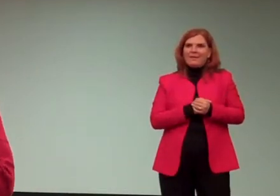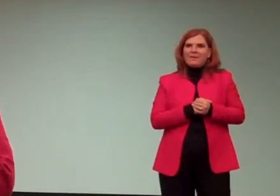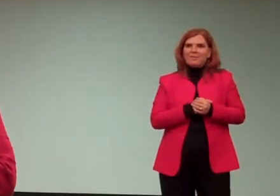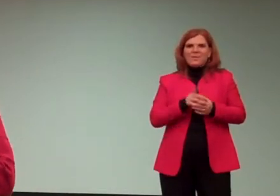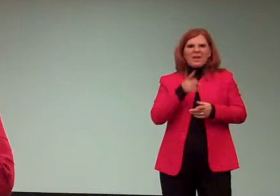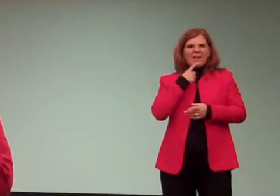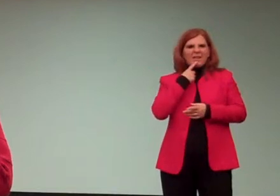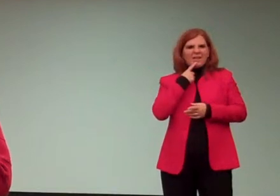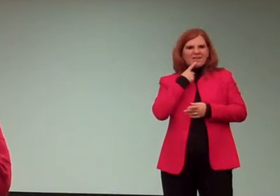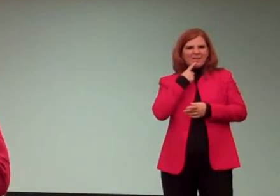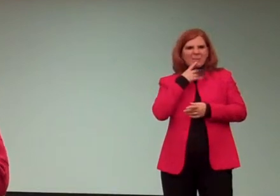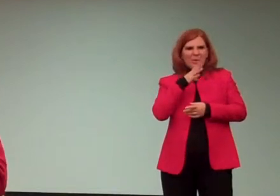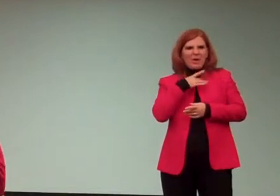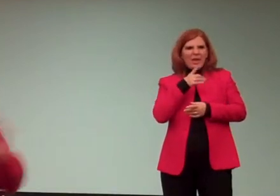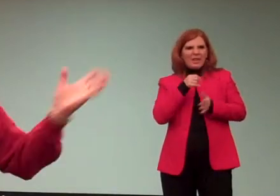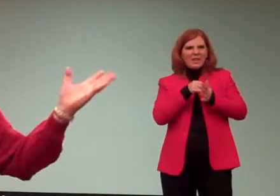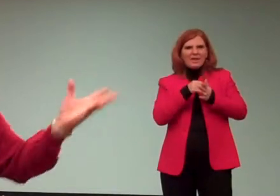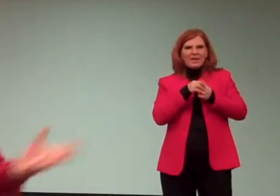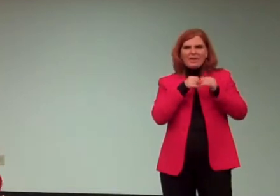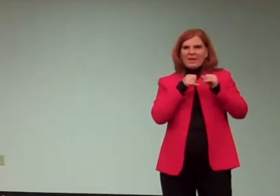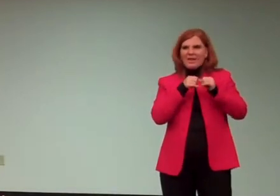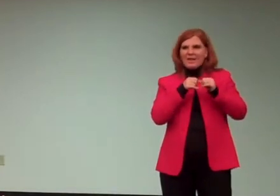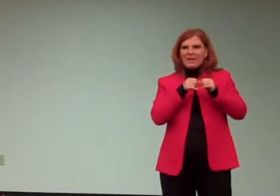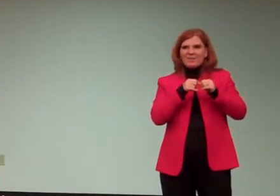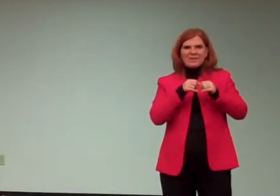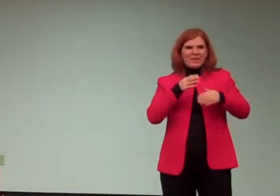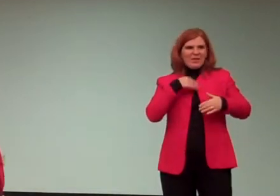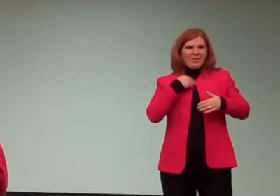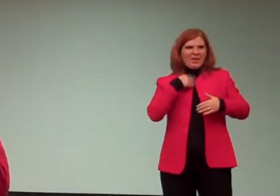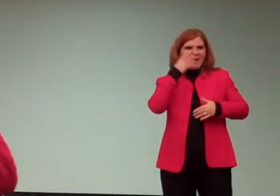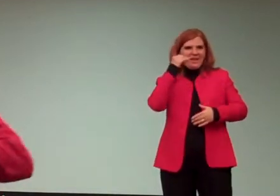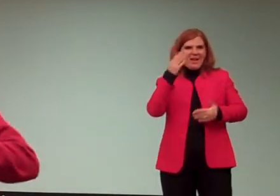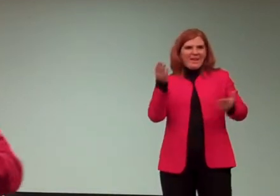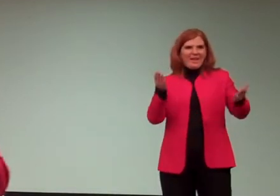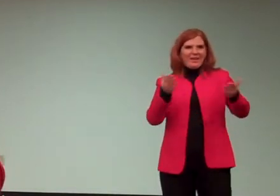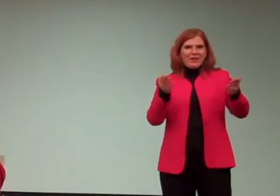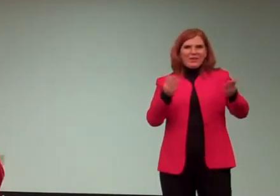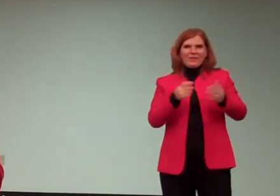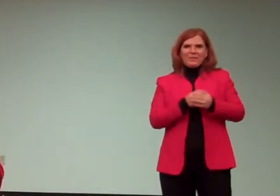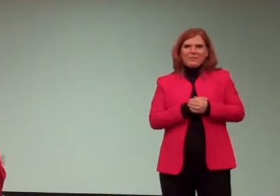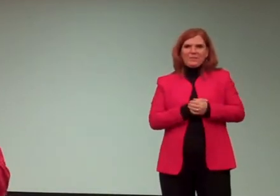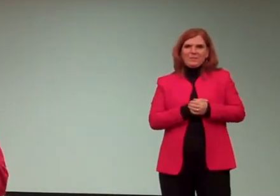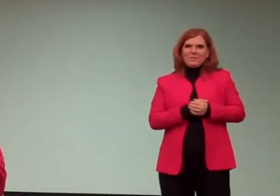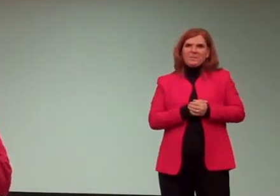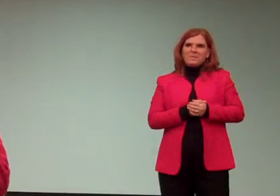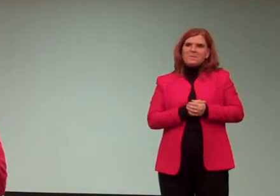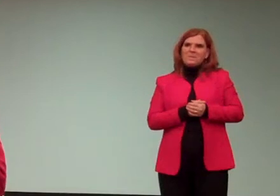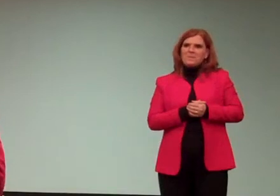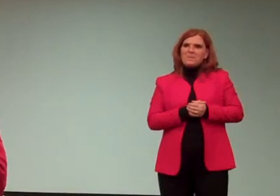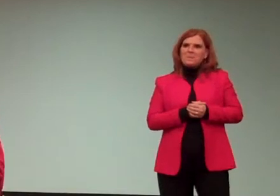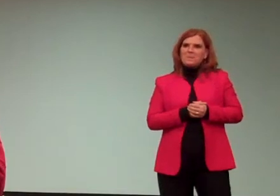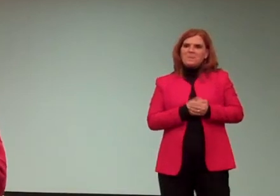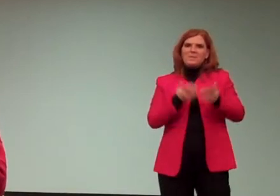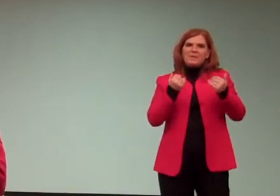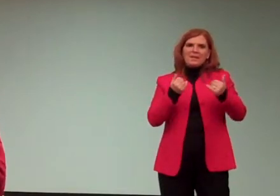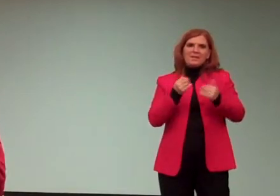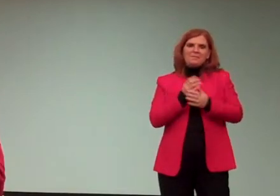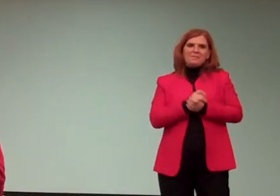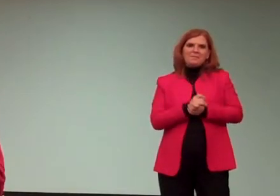And I said, why I like it is I'm still one of the young guys. I'm 65. Now,